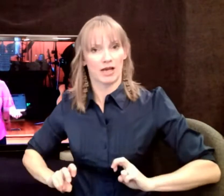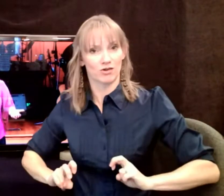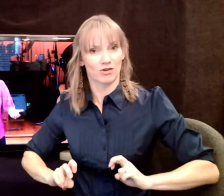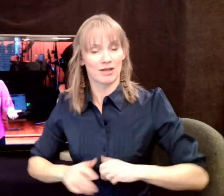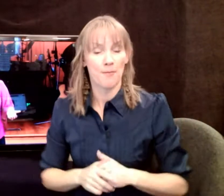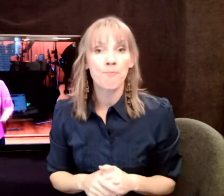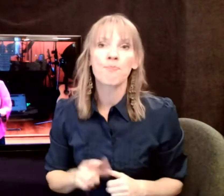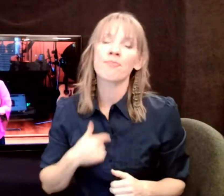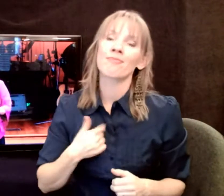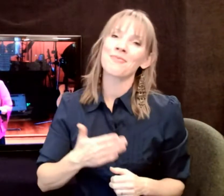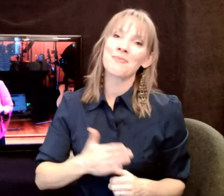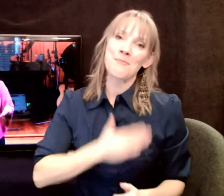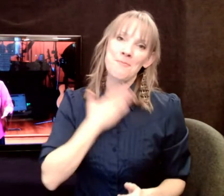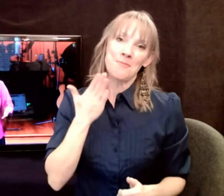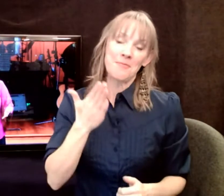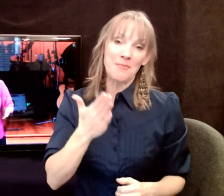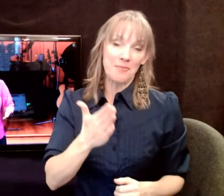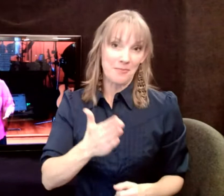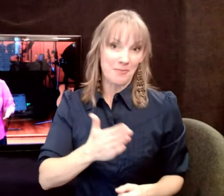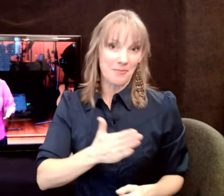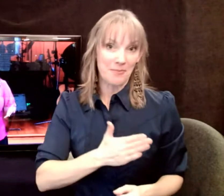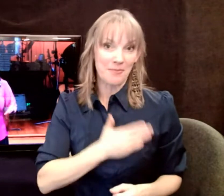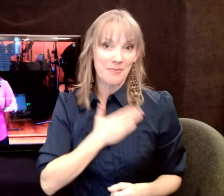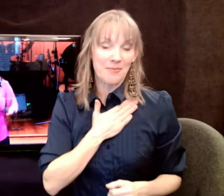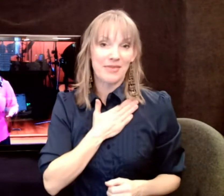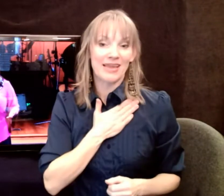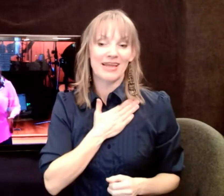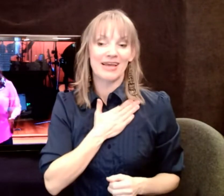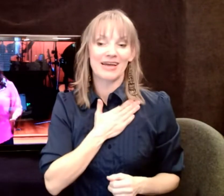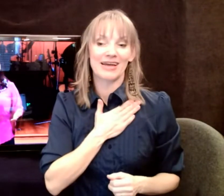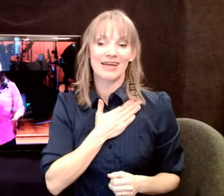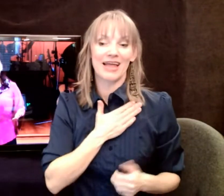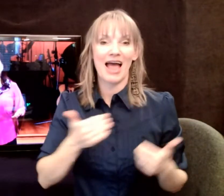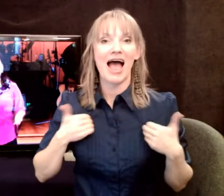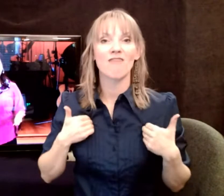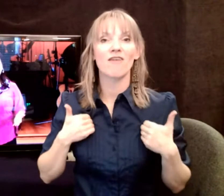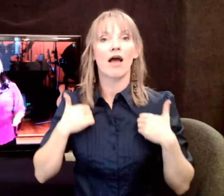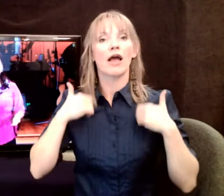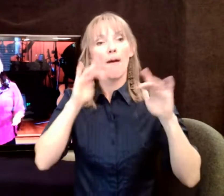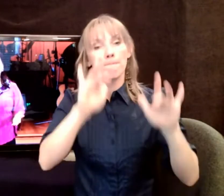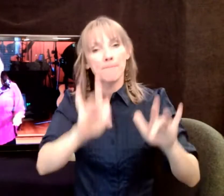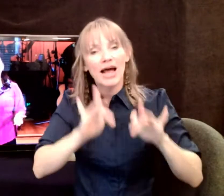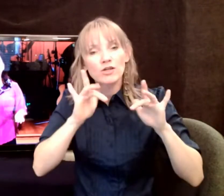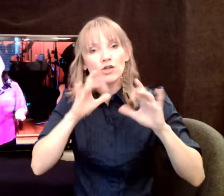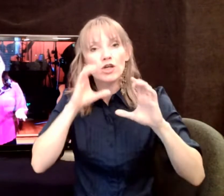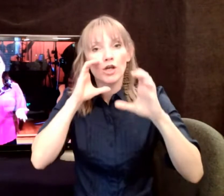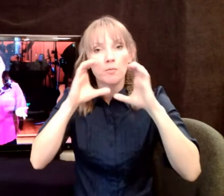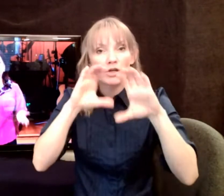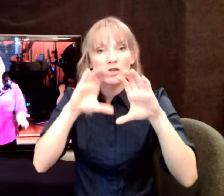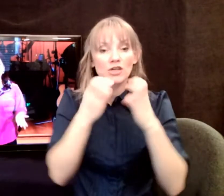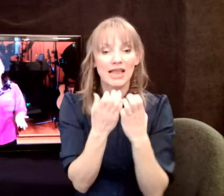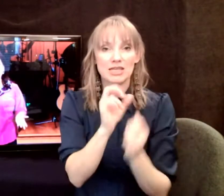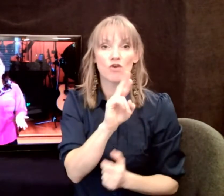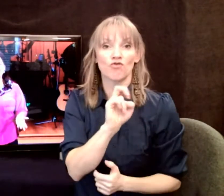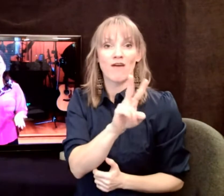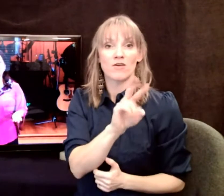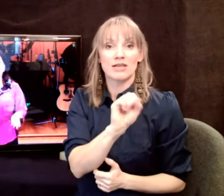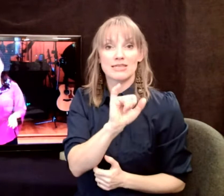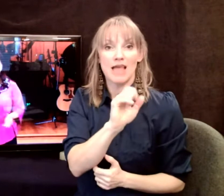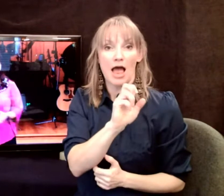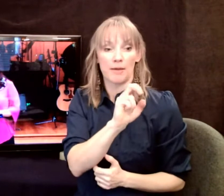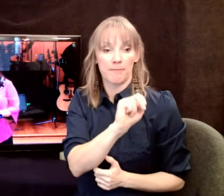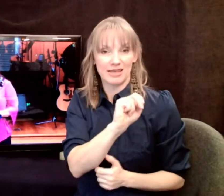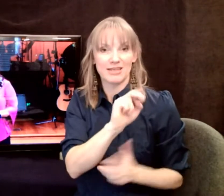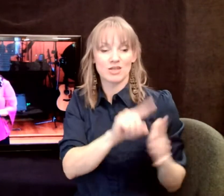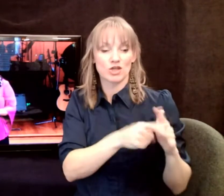that we have landed on a wonderful compassionate communication class with Reverend Simon Shadowlight that's coming